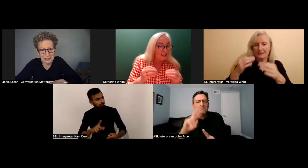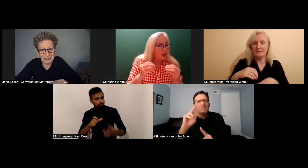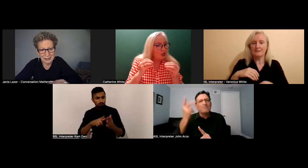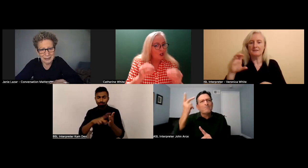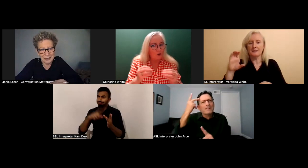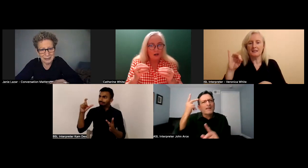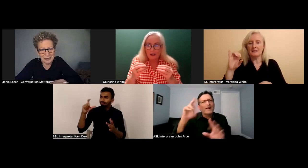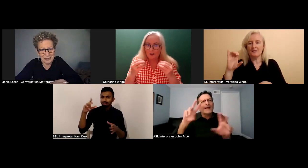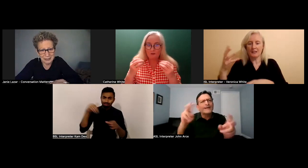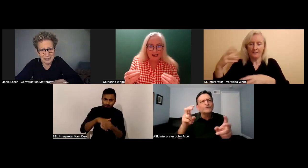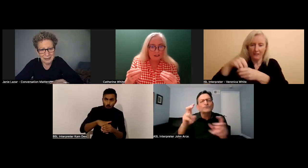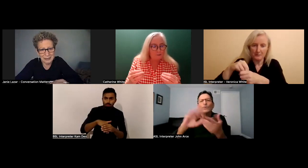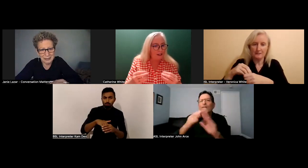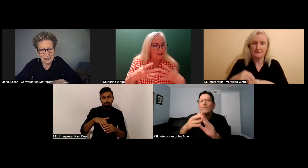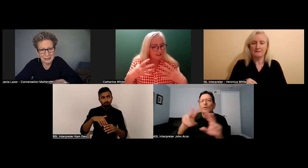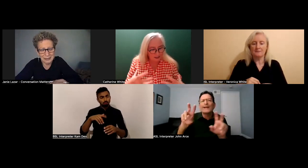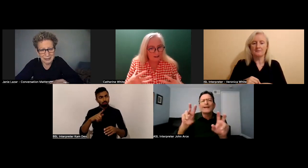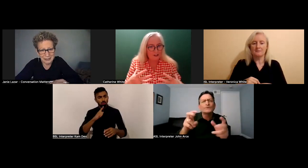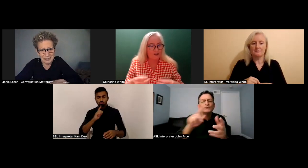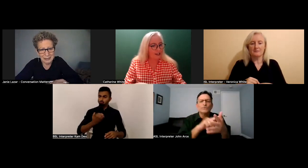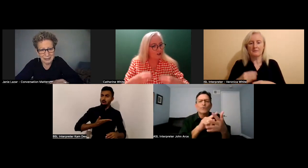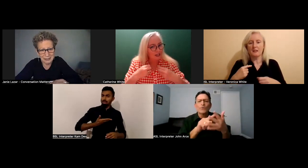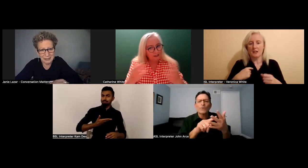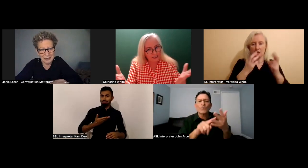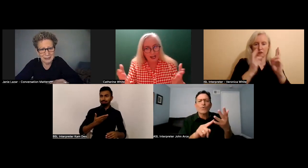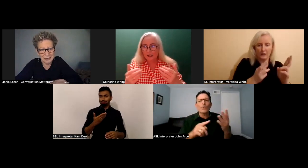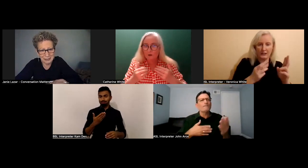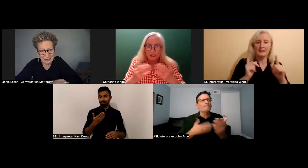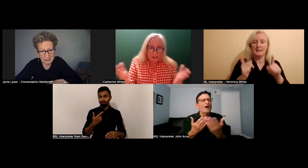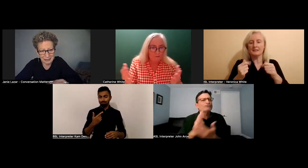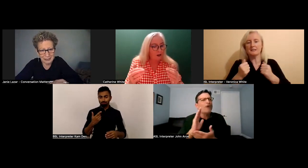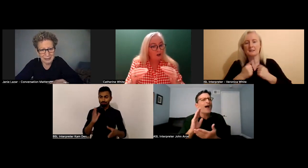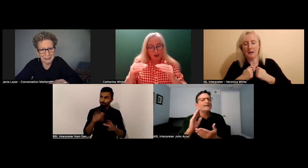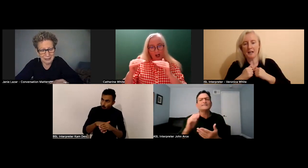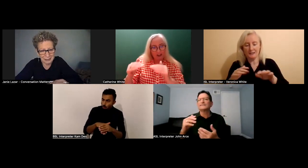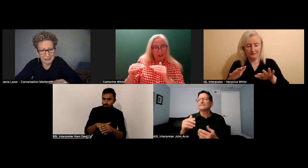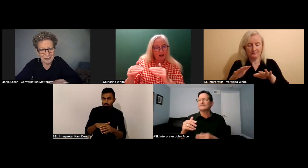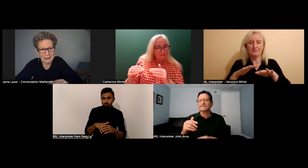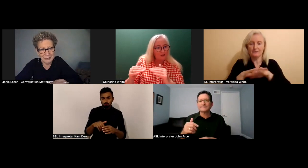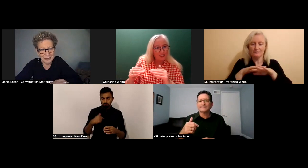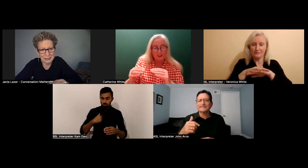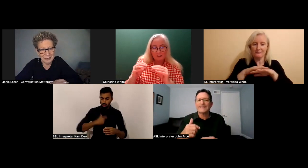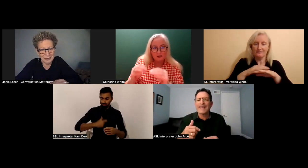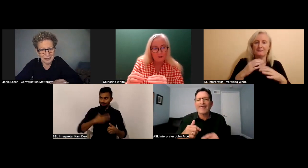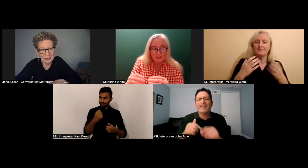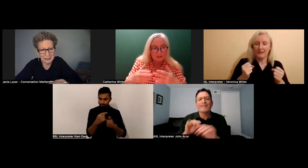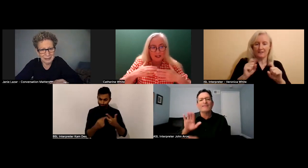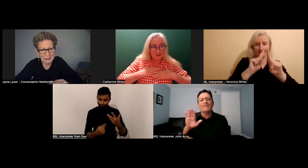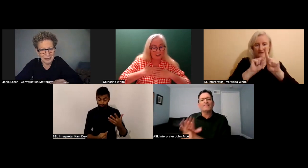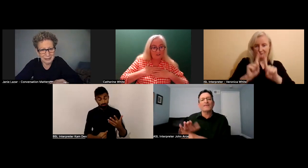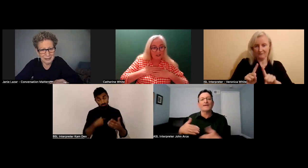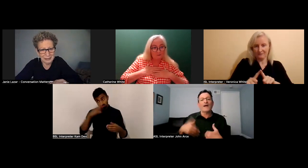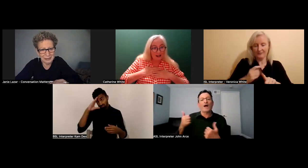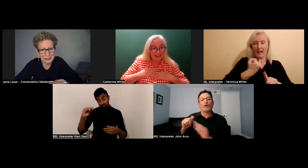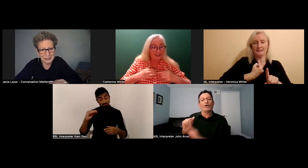it as, you know, the right to be, this is my intersectionality, I own it, I'm proud. Their conversation is going to be